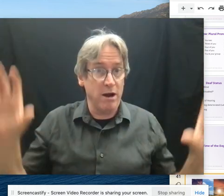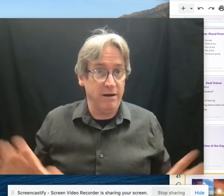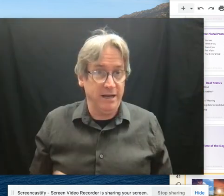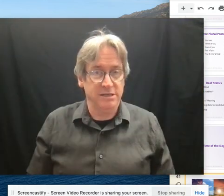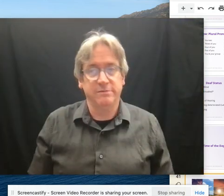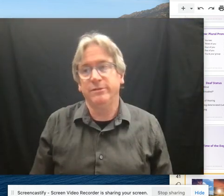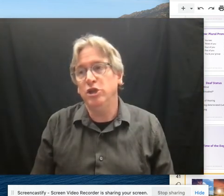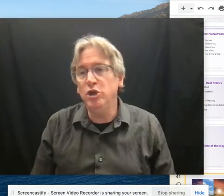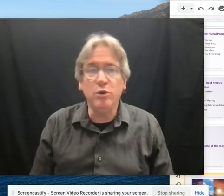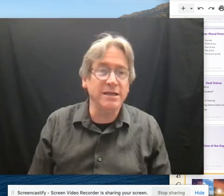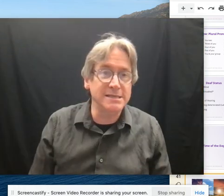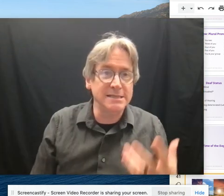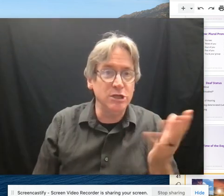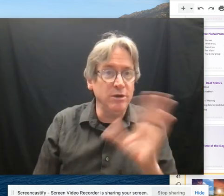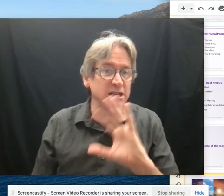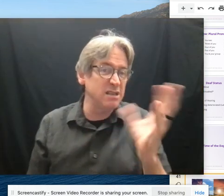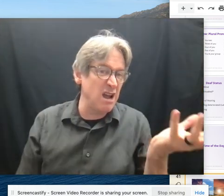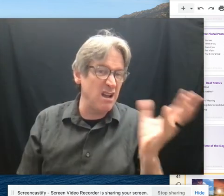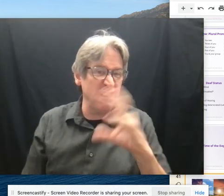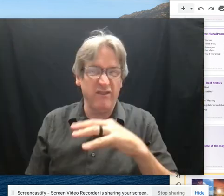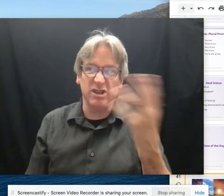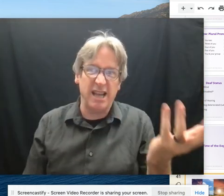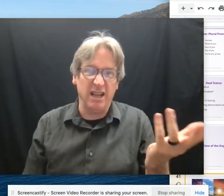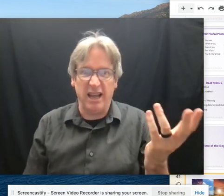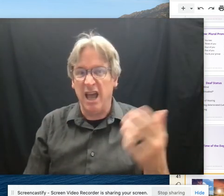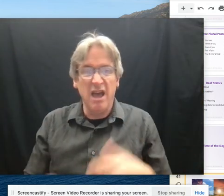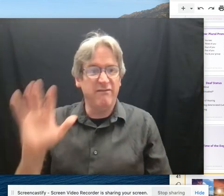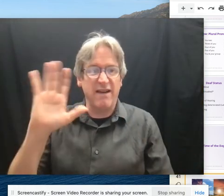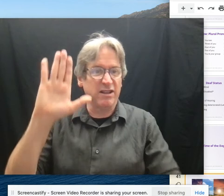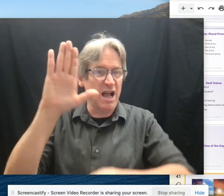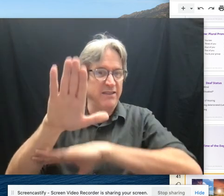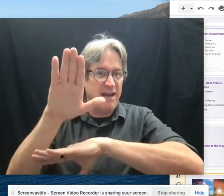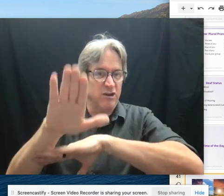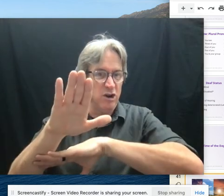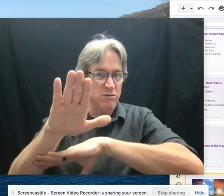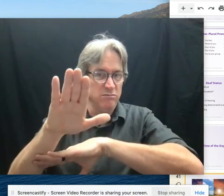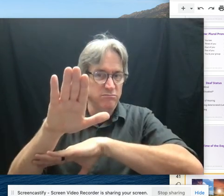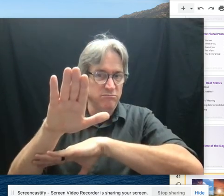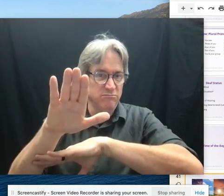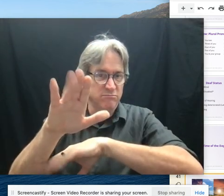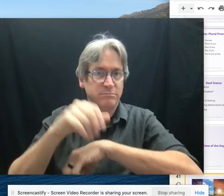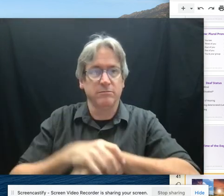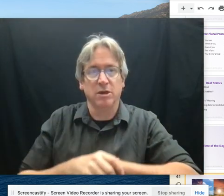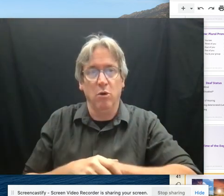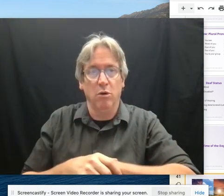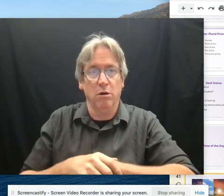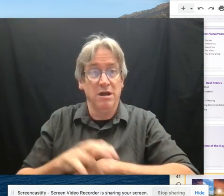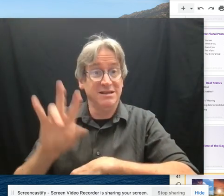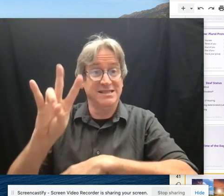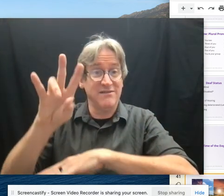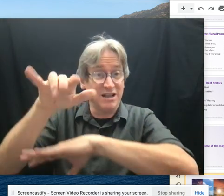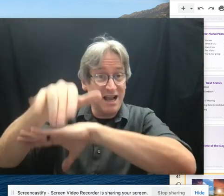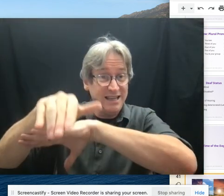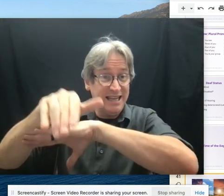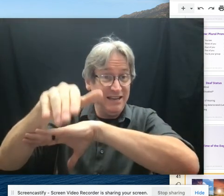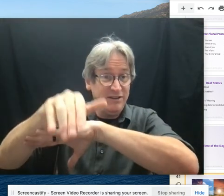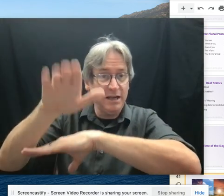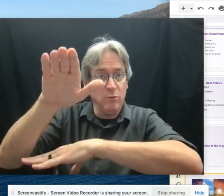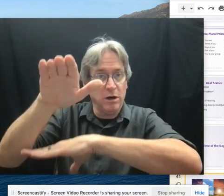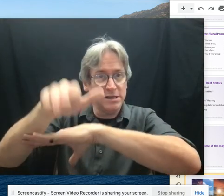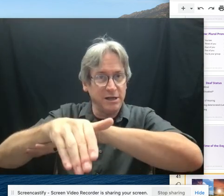picturing where it is. You can, if you're saying like 5 o'clock in the afternoon or 7 o'clock in